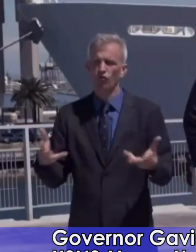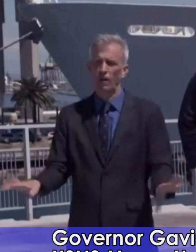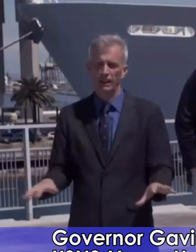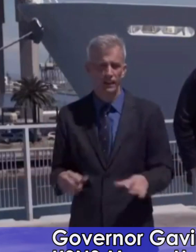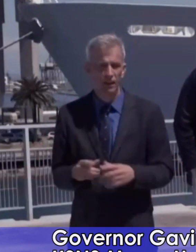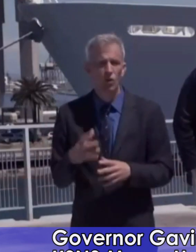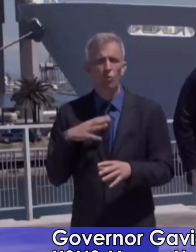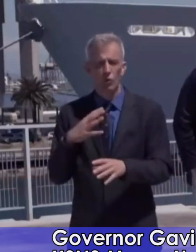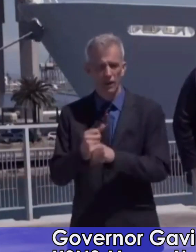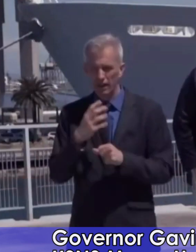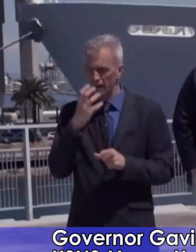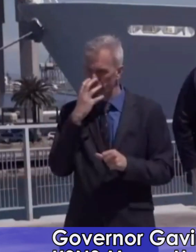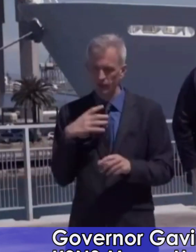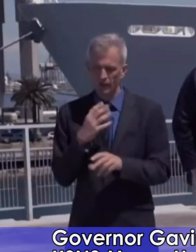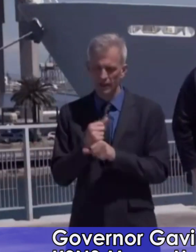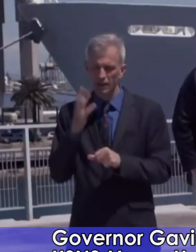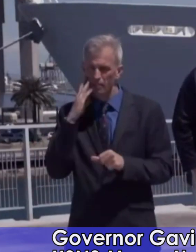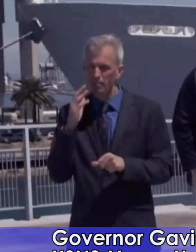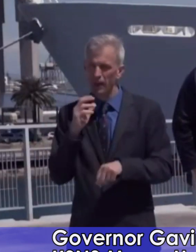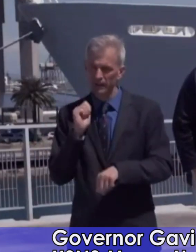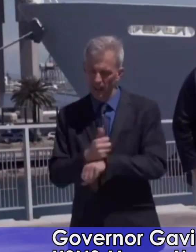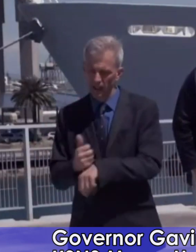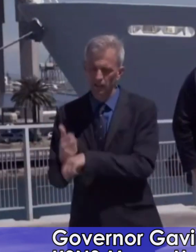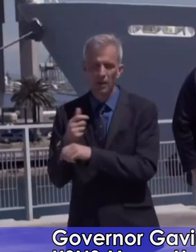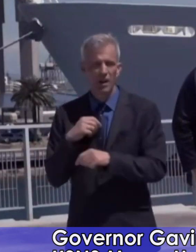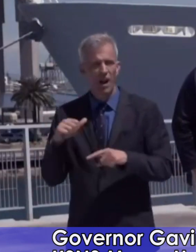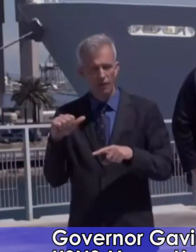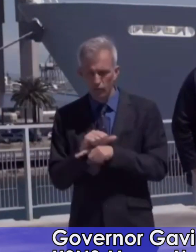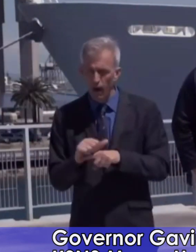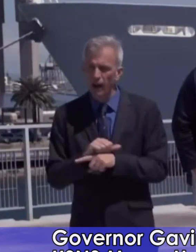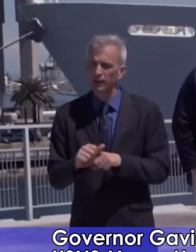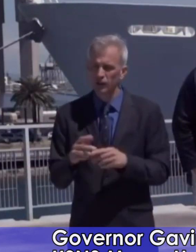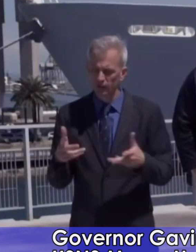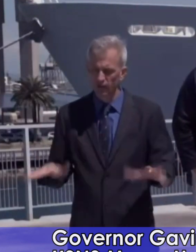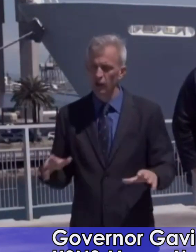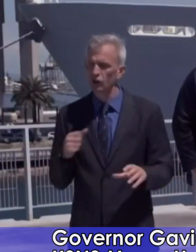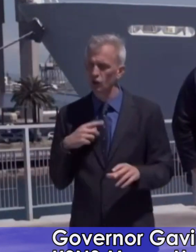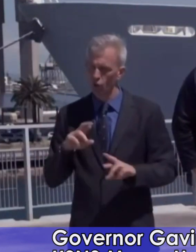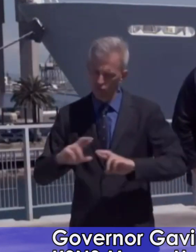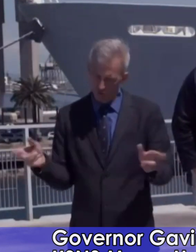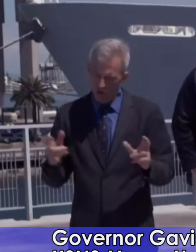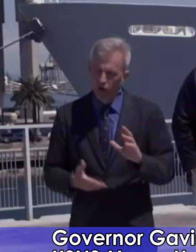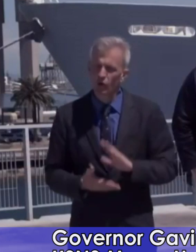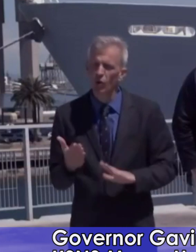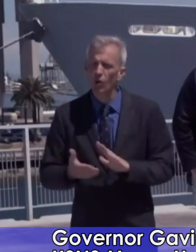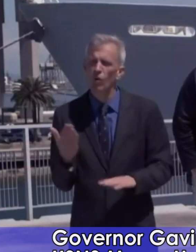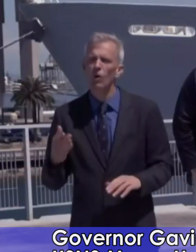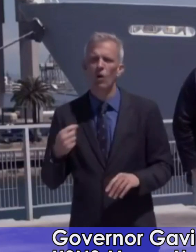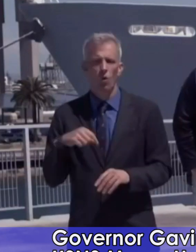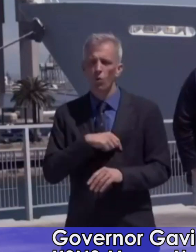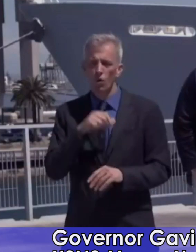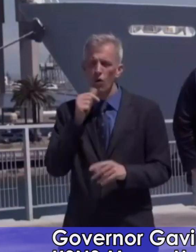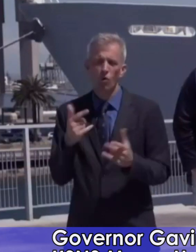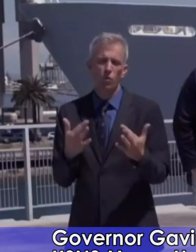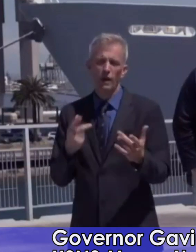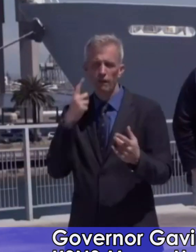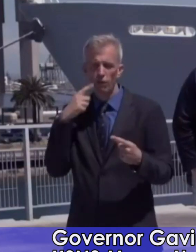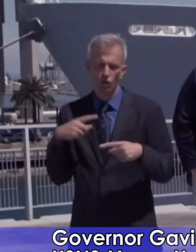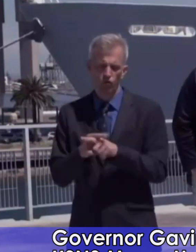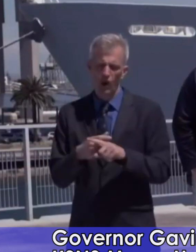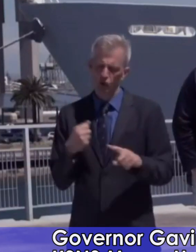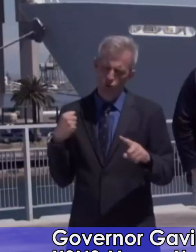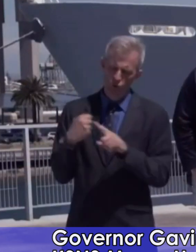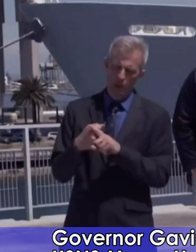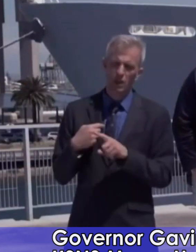in, getting these beds set up, getting the rehearsals done so they're operationalized. We are not waiting for the crisis to hit